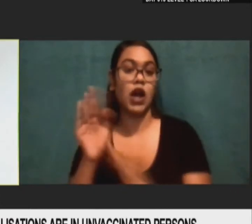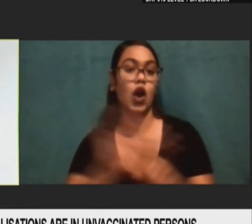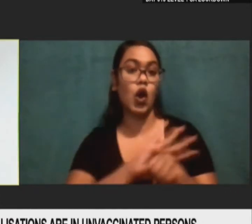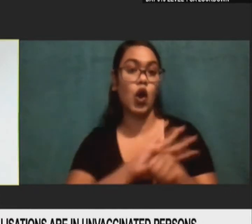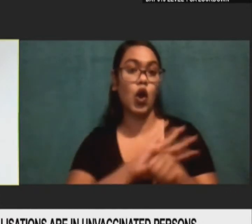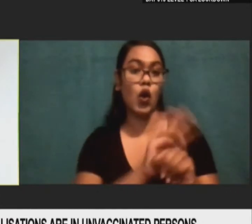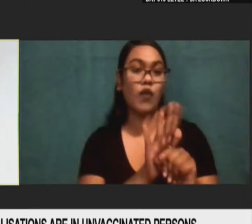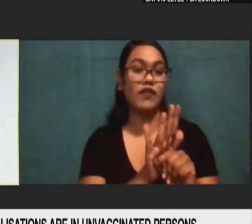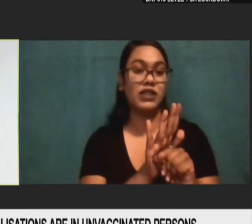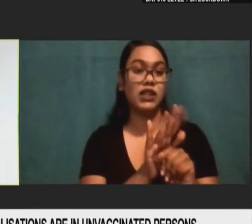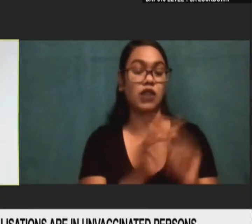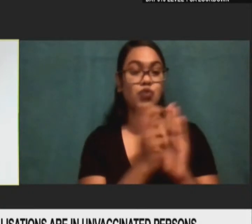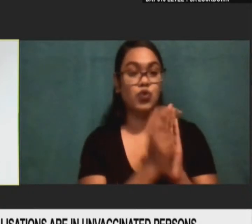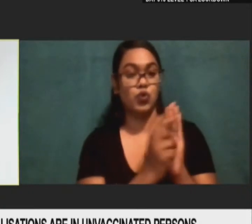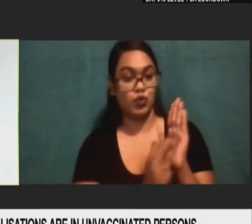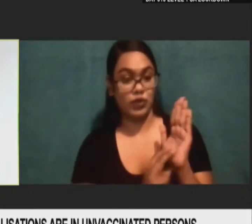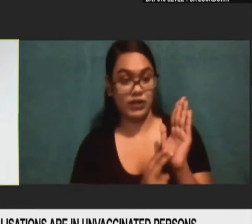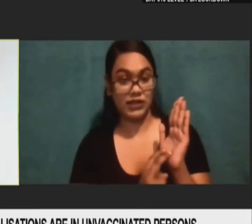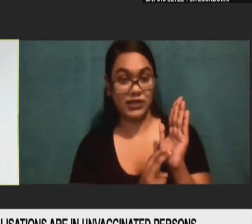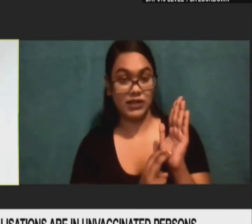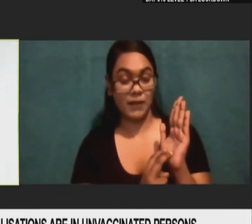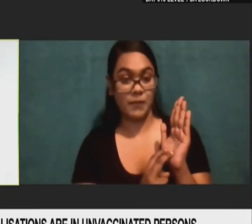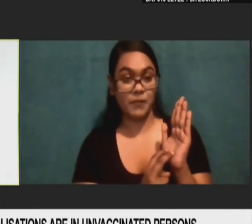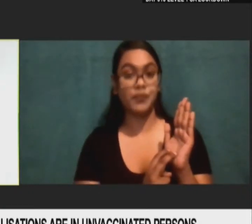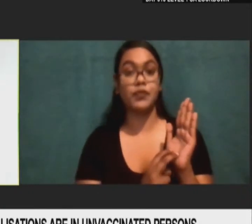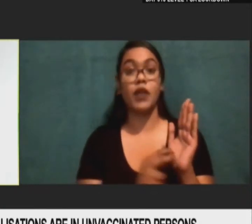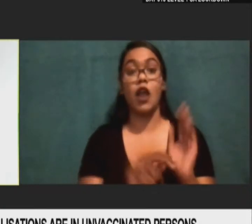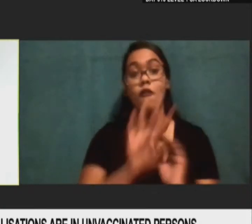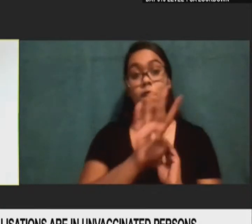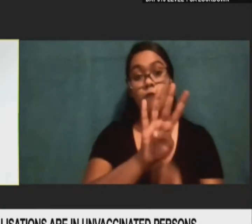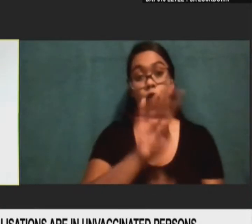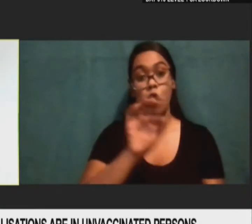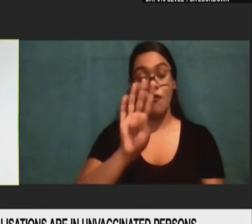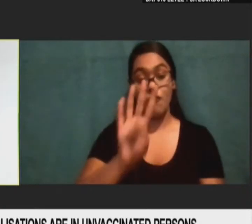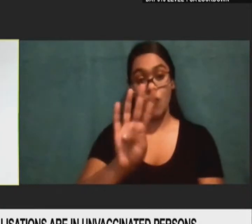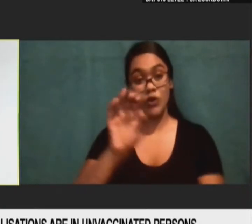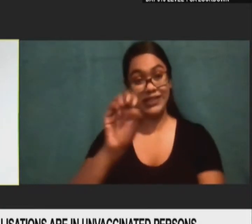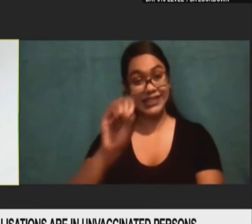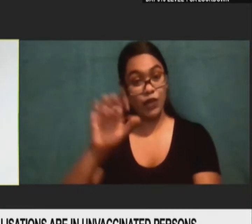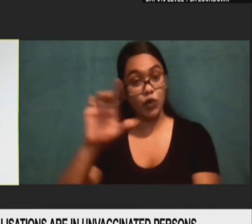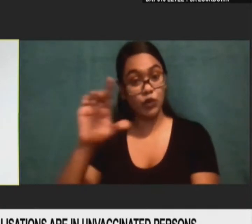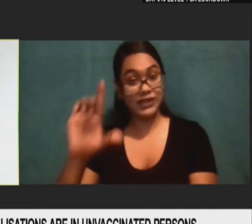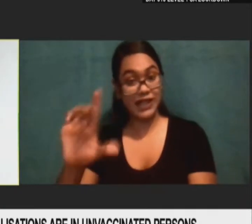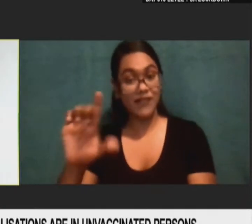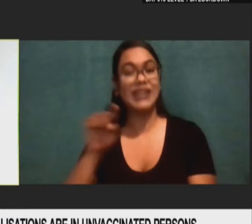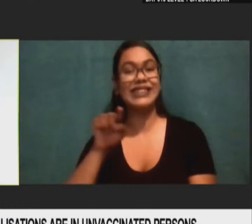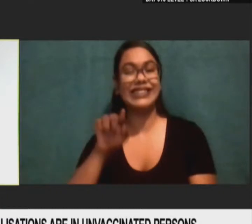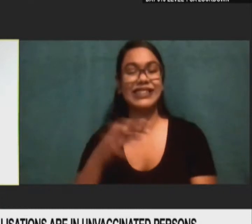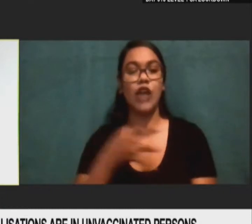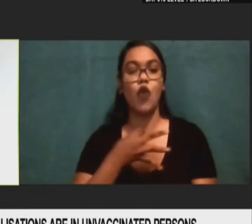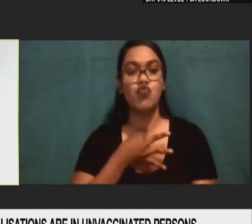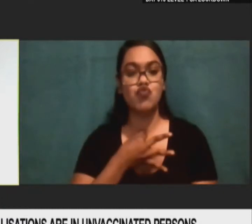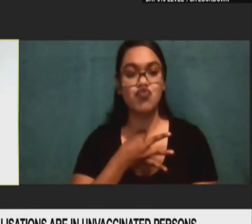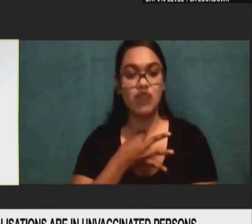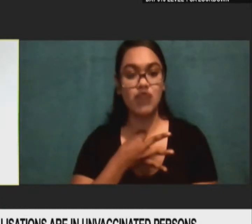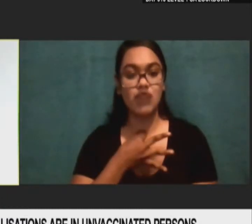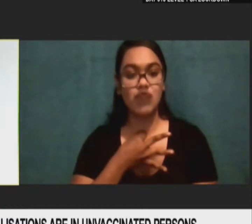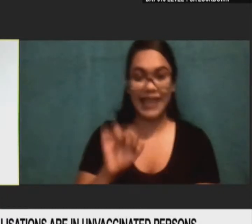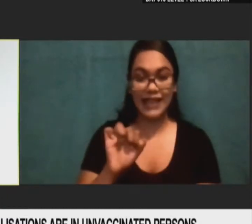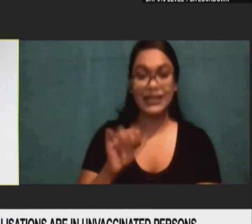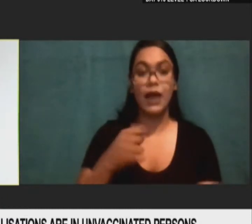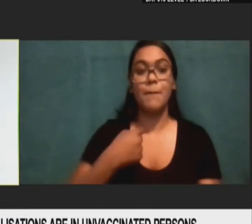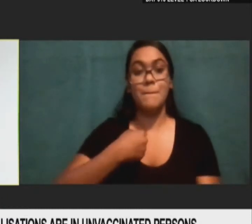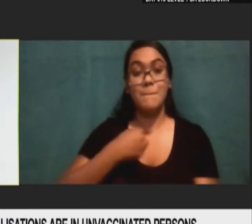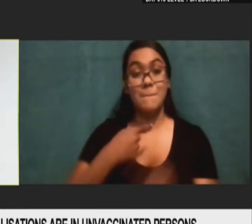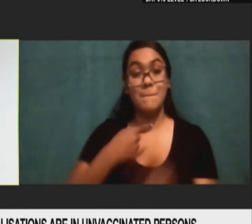figure above 4407. It will be a risk managed approach, clinical risk, because what is key